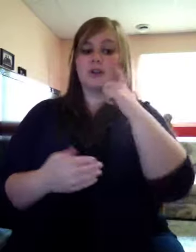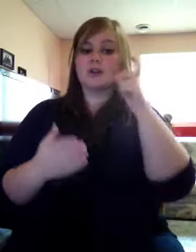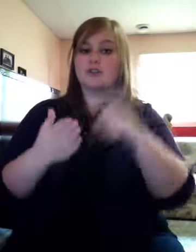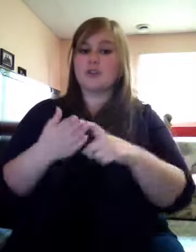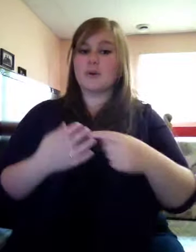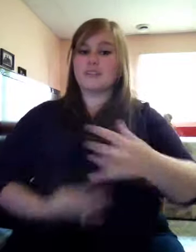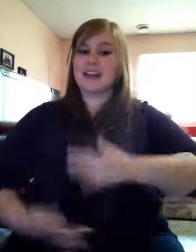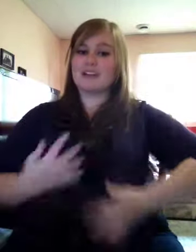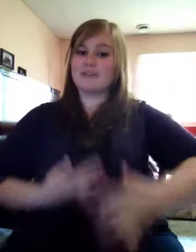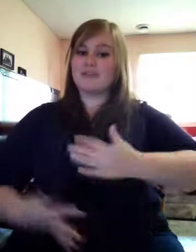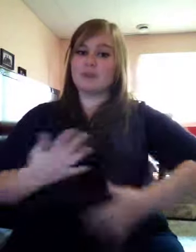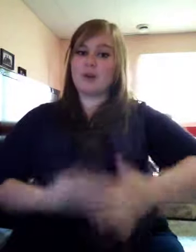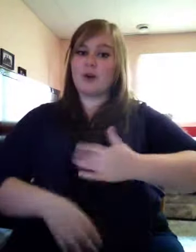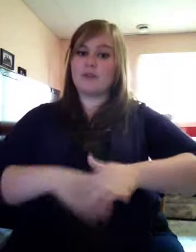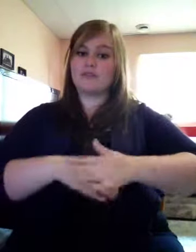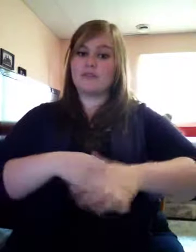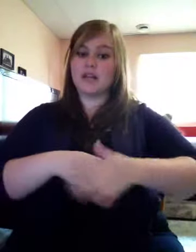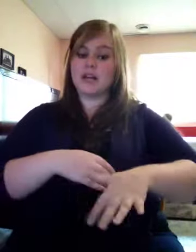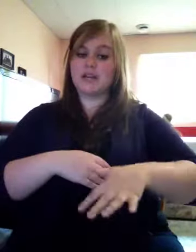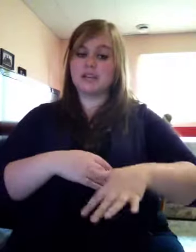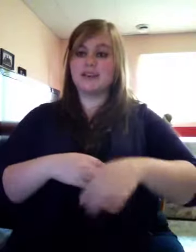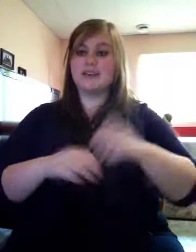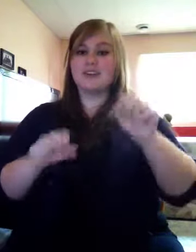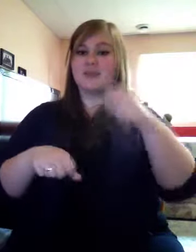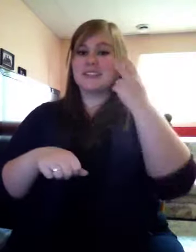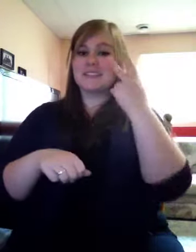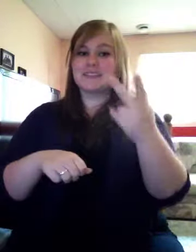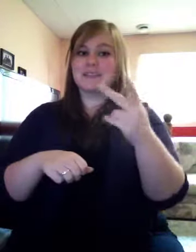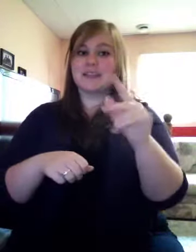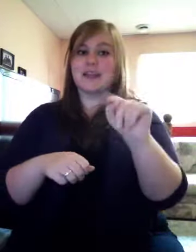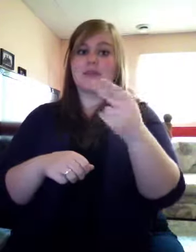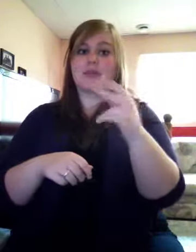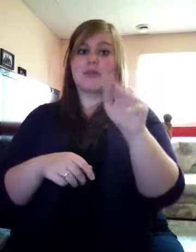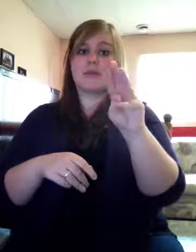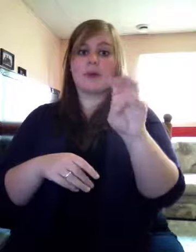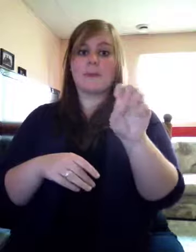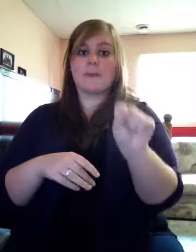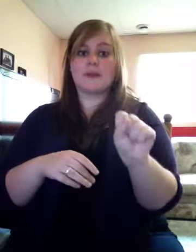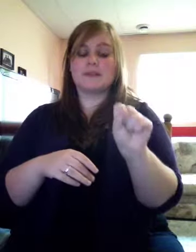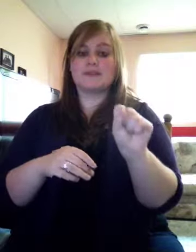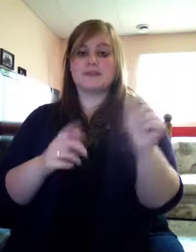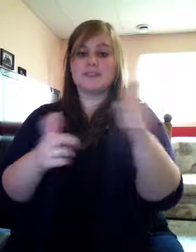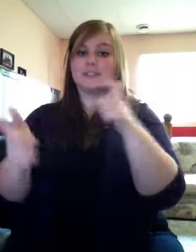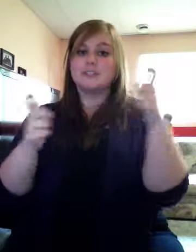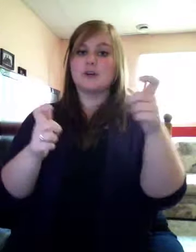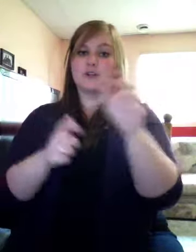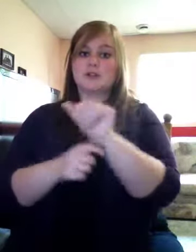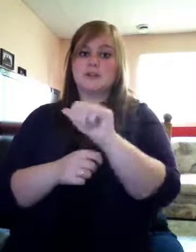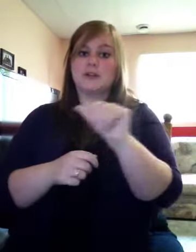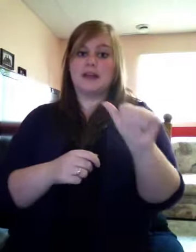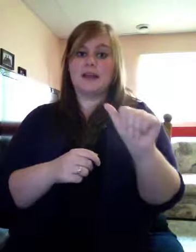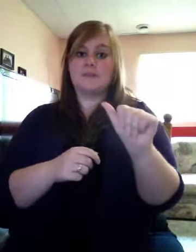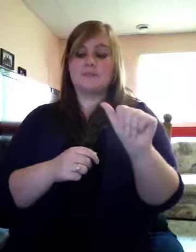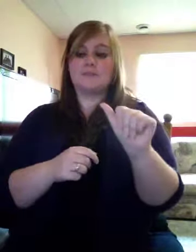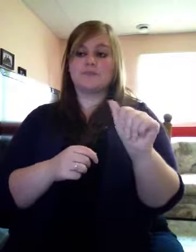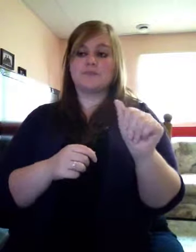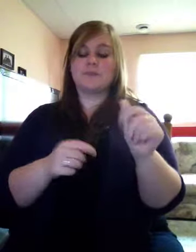can almost see the thrombus deposition from the swirls of blood in this very large AAA. Here's a long axis configuration of the